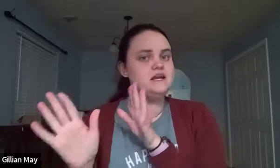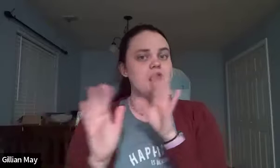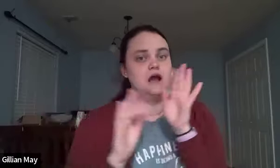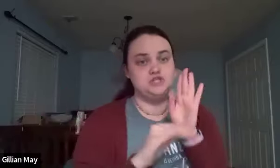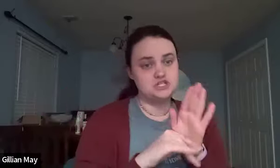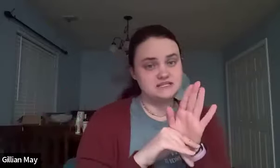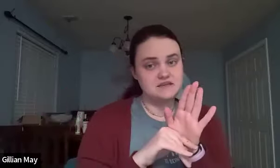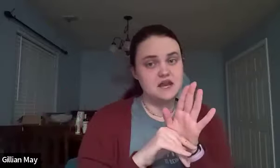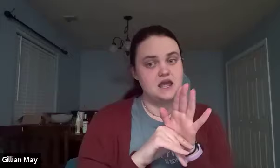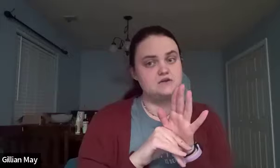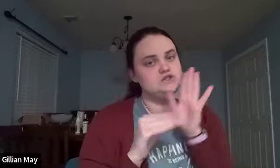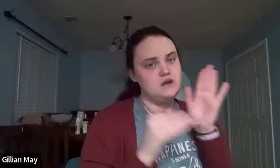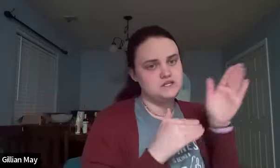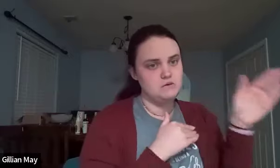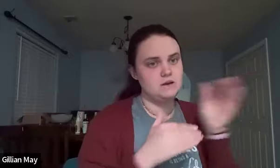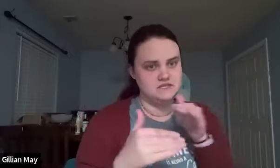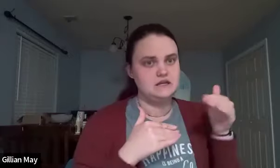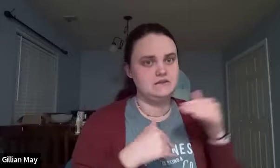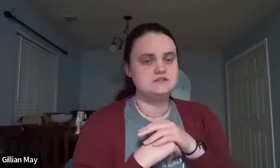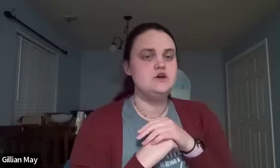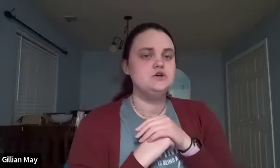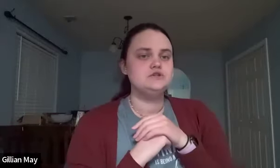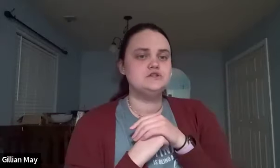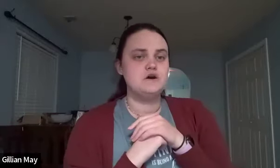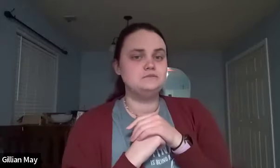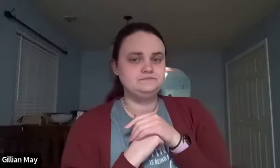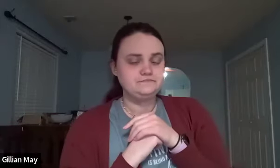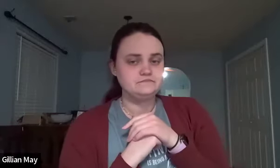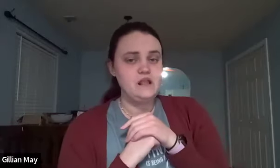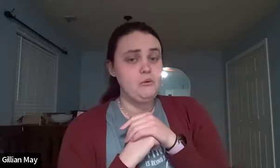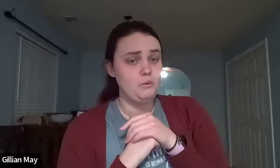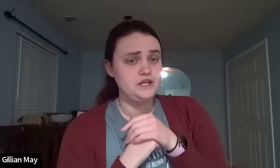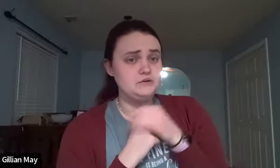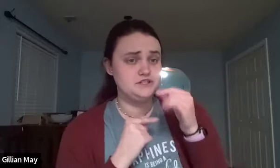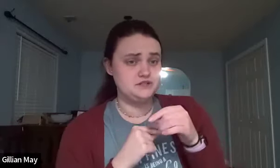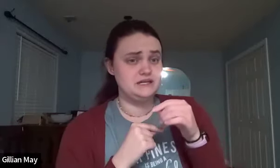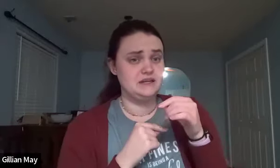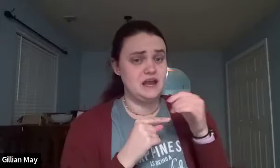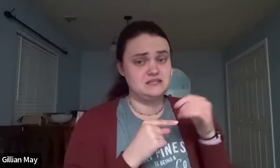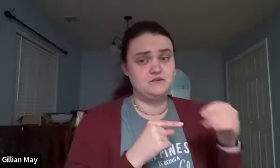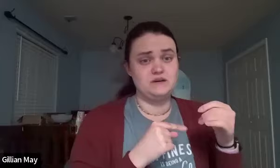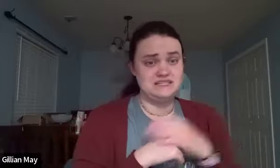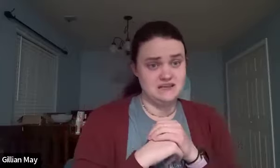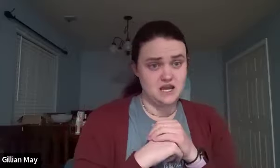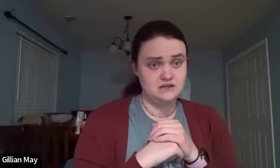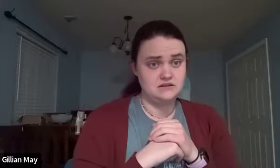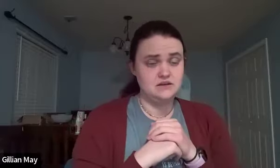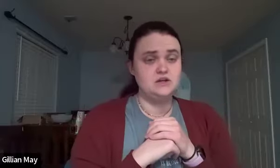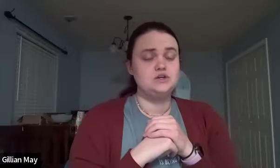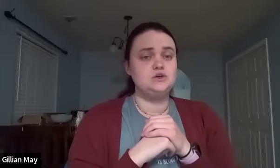later. I'm just going to say that now so you guys know when I'm signing this. So when you are asking for what is the sign,